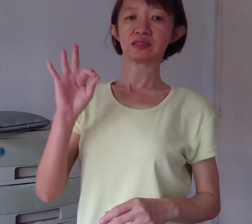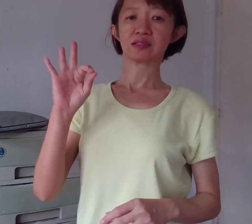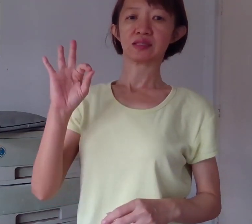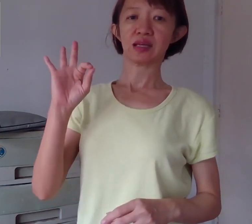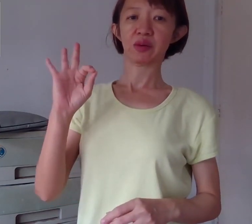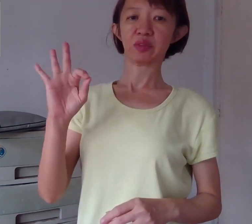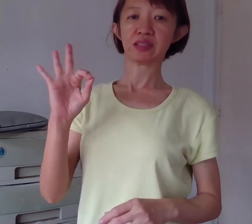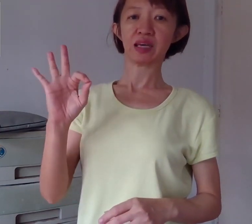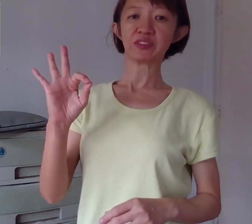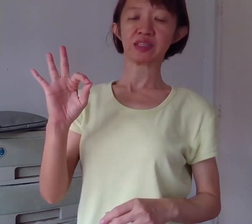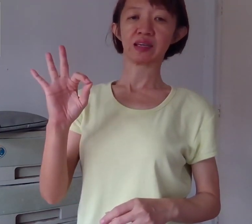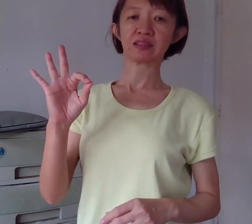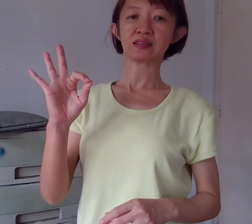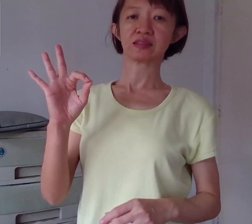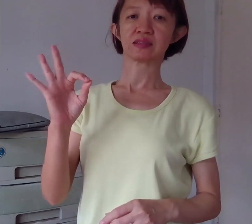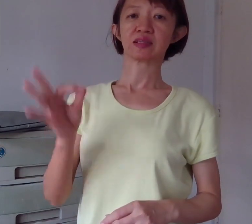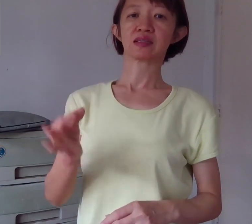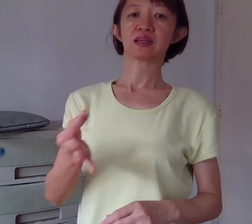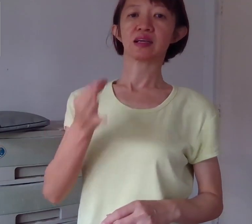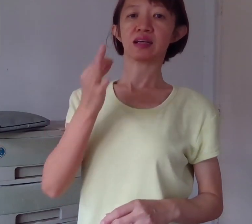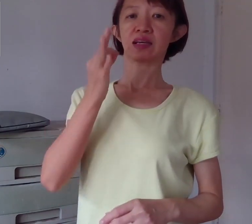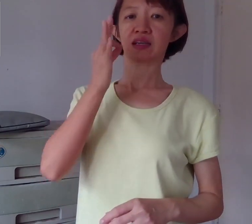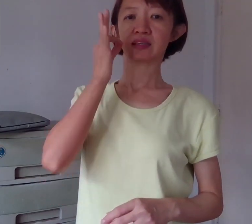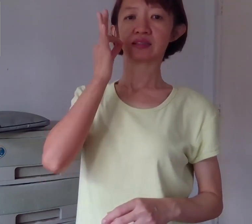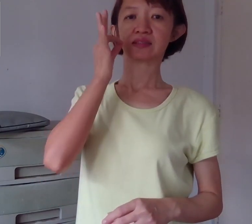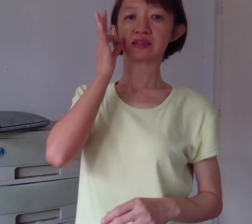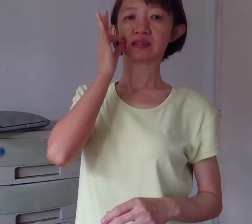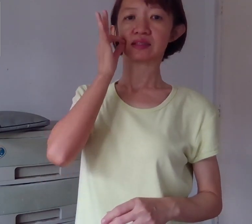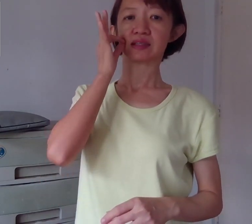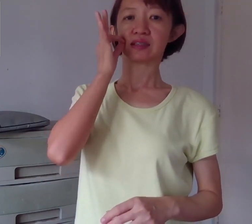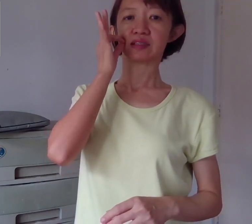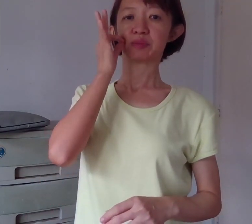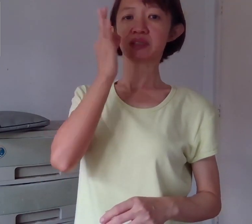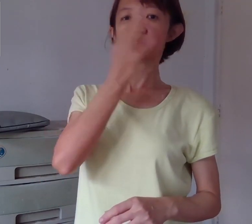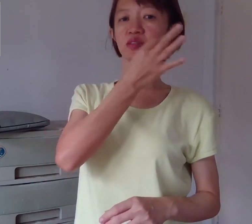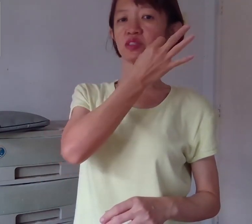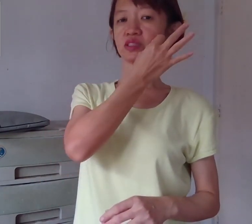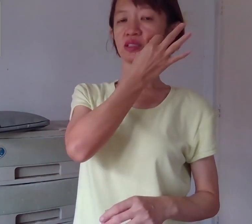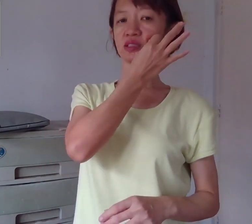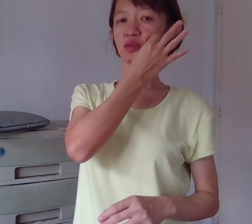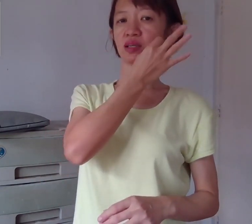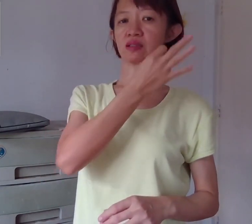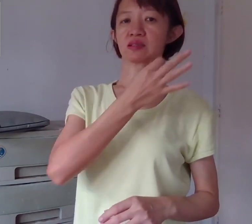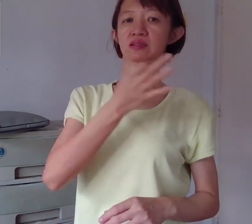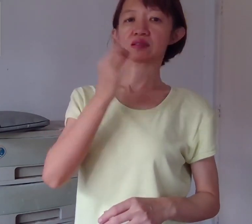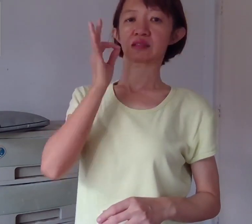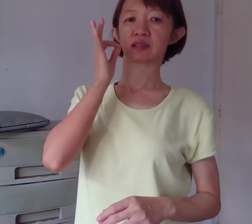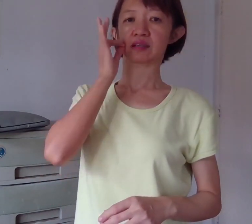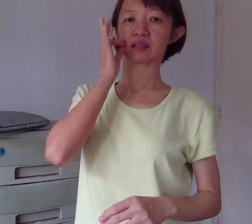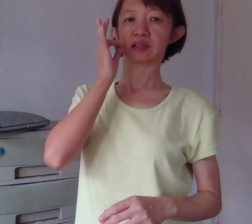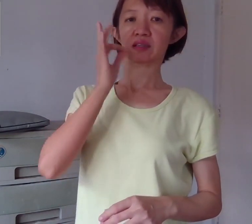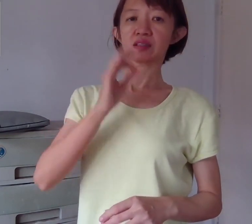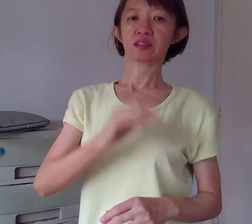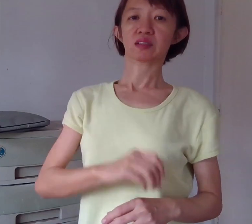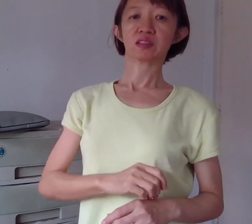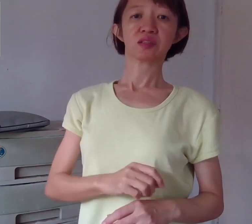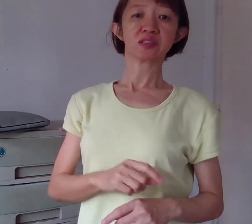it's with an F sign and you put it on your cheek as well. There's